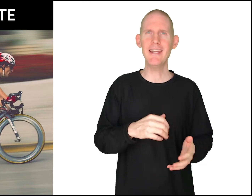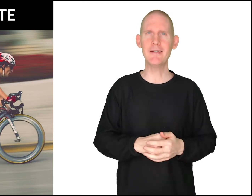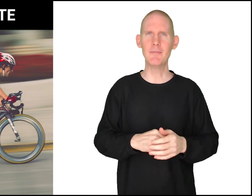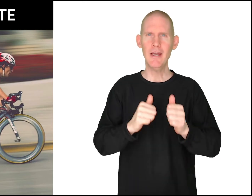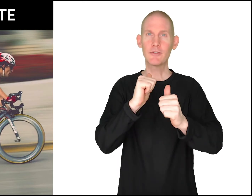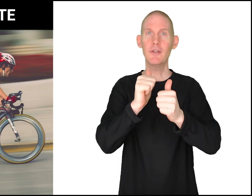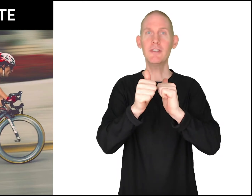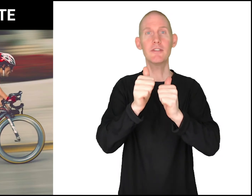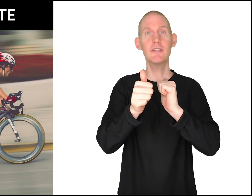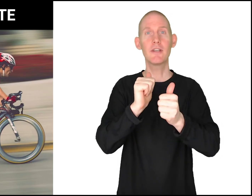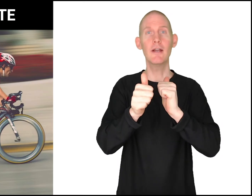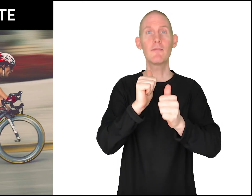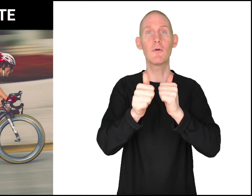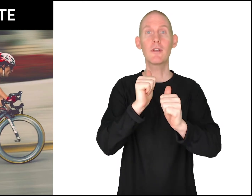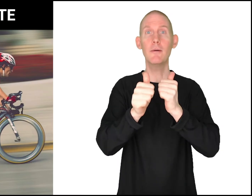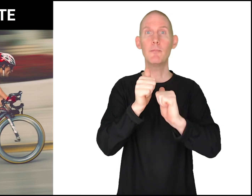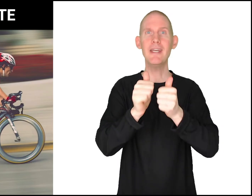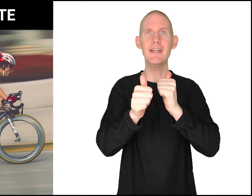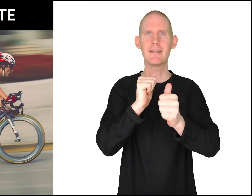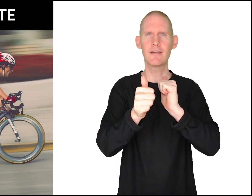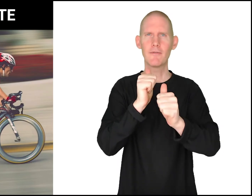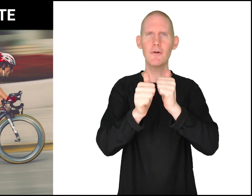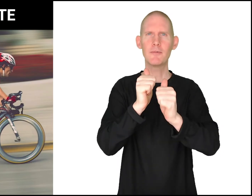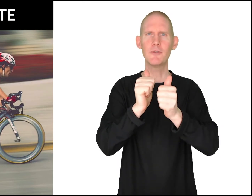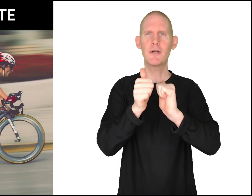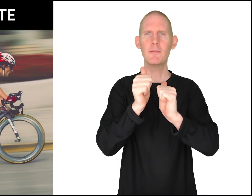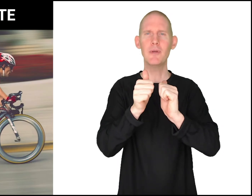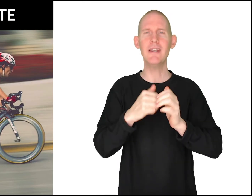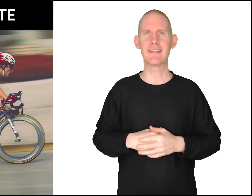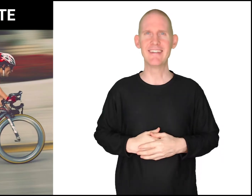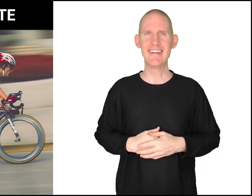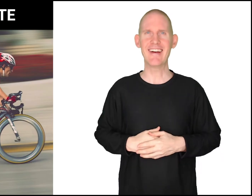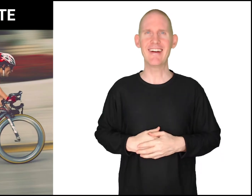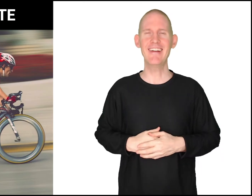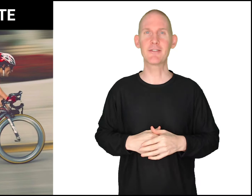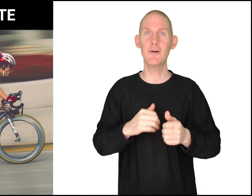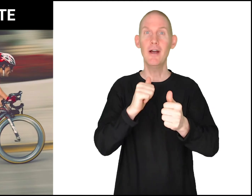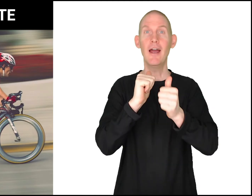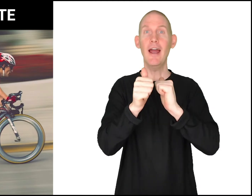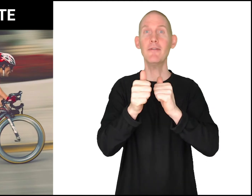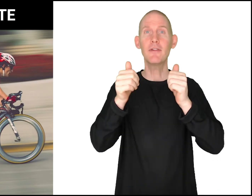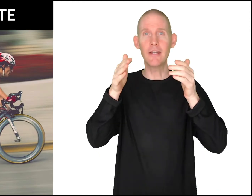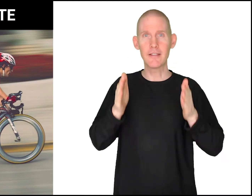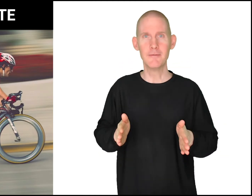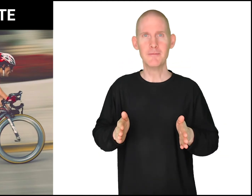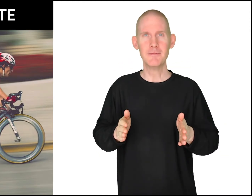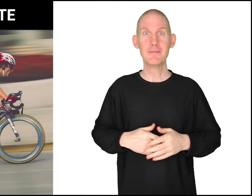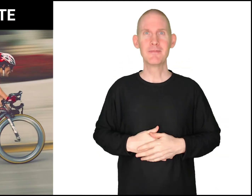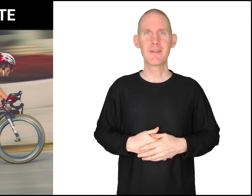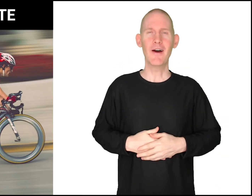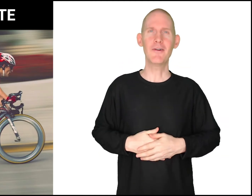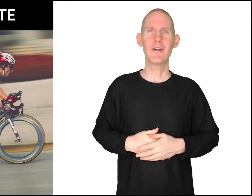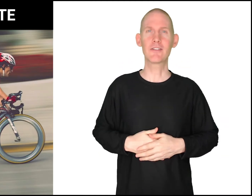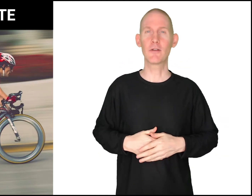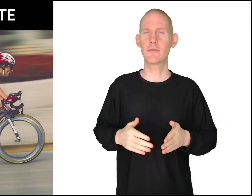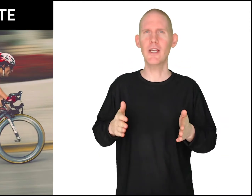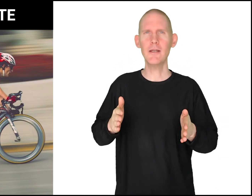competing. So this is the sign for compete, the verb to compete, all right? So athlete. All right, so the second part,